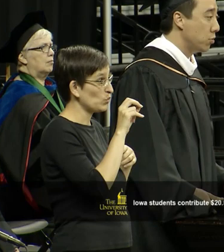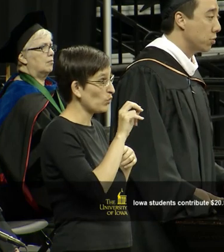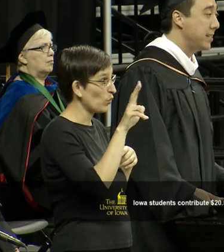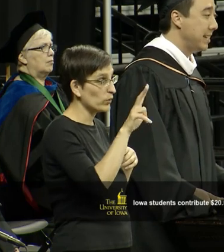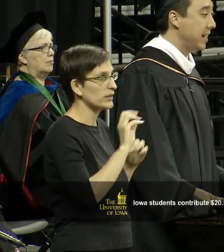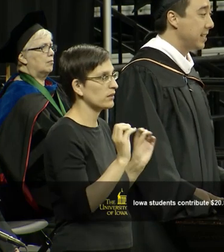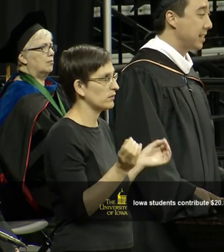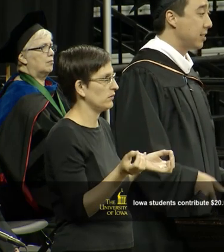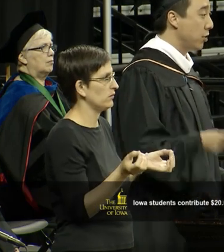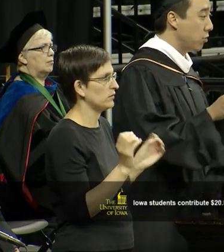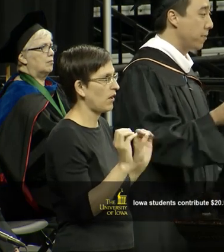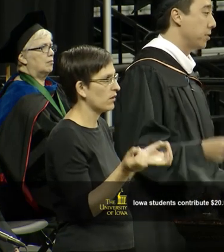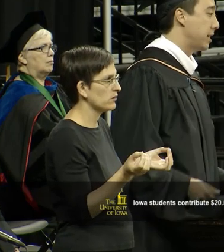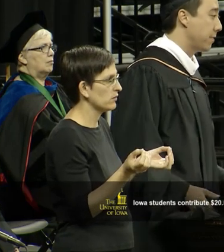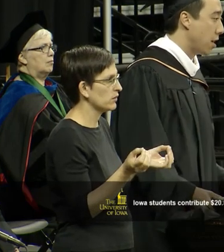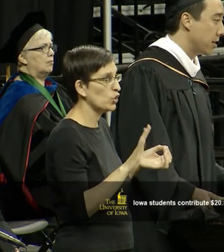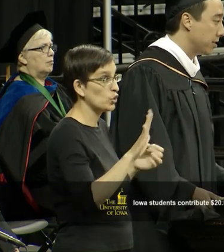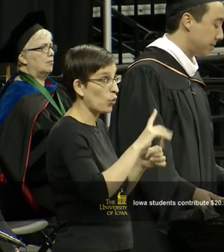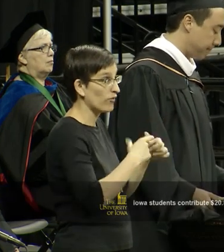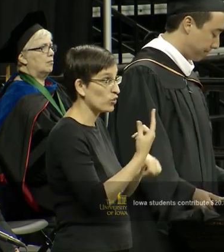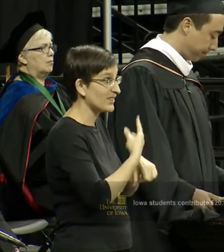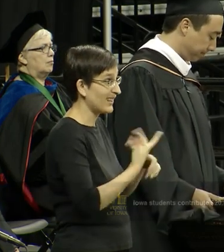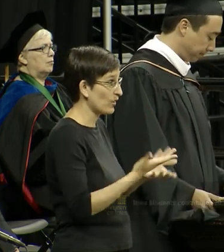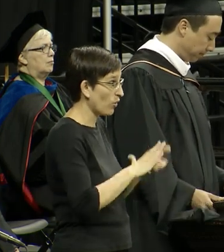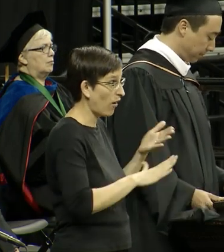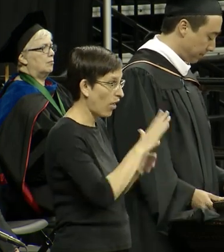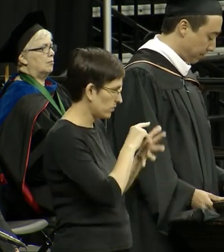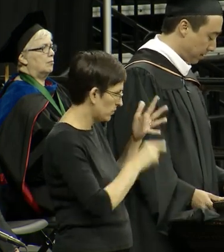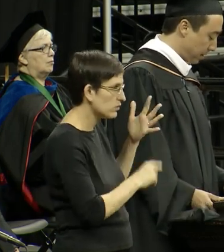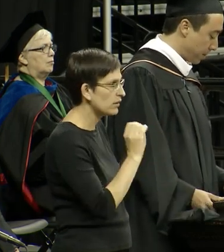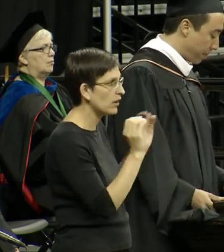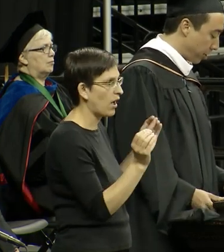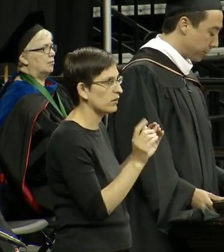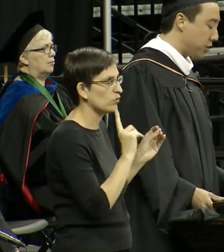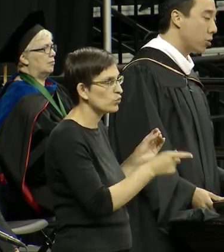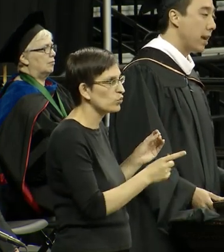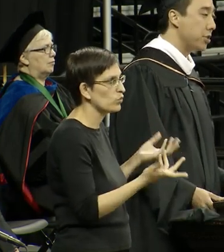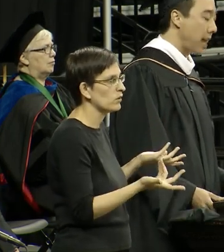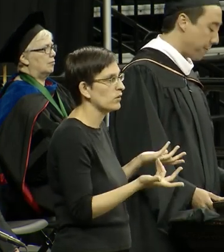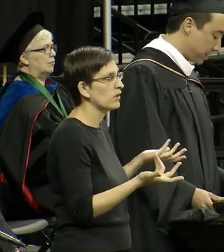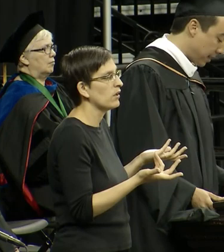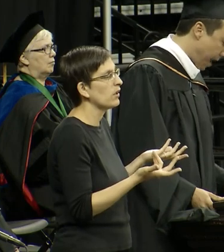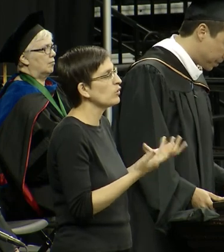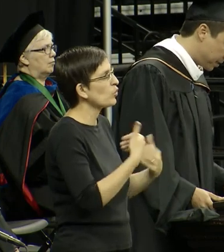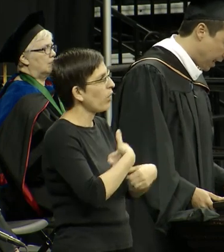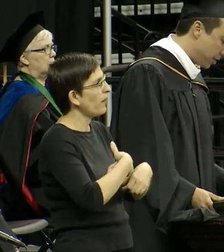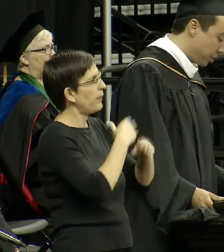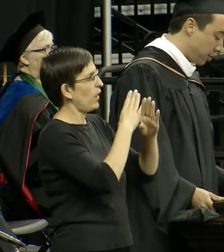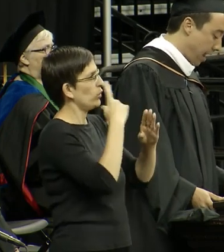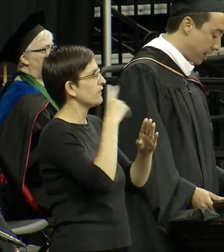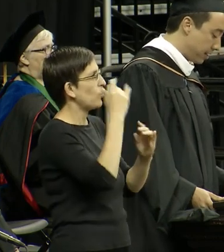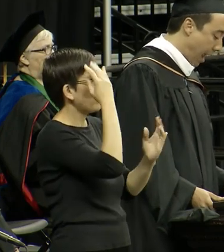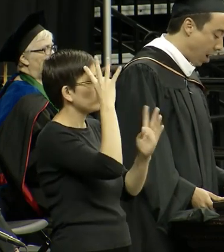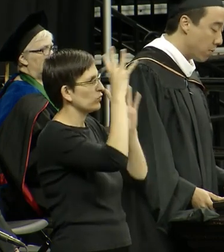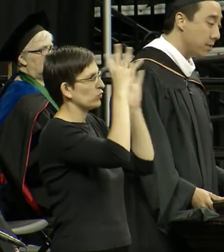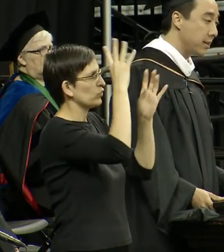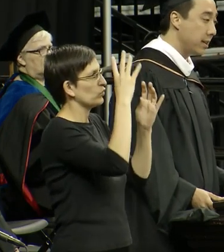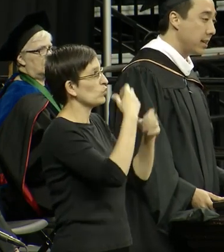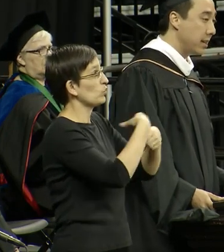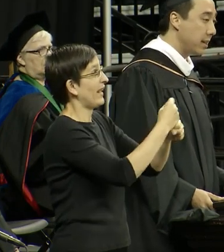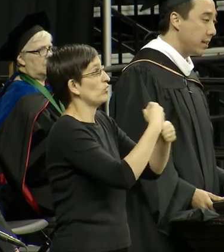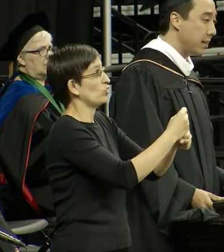most of those tools didn't exist on your first day of college. The barriers to creation have collapsed, and